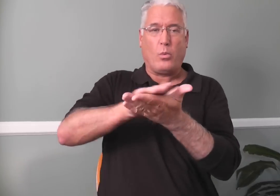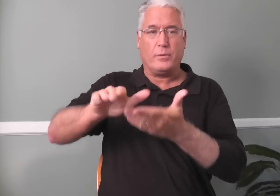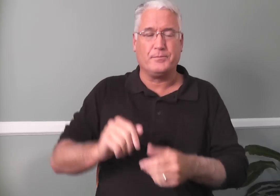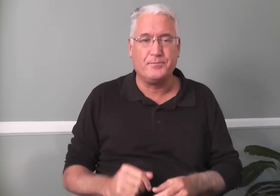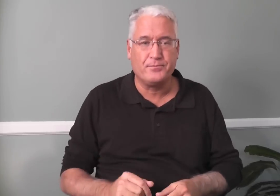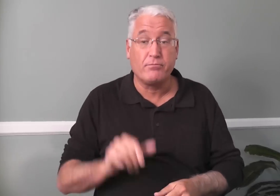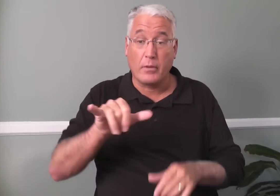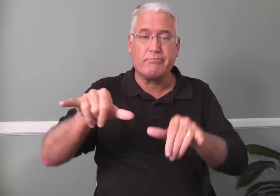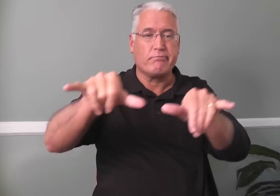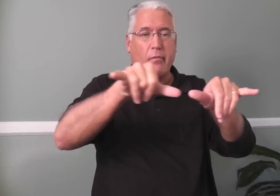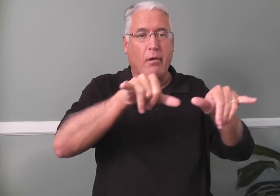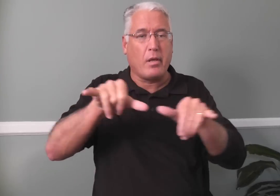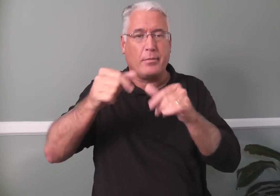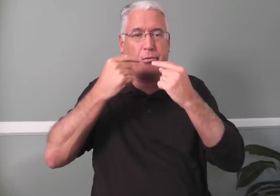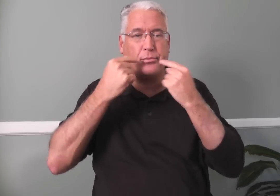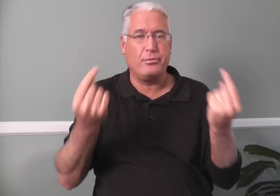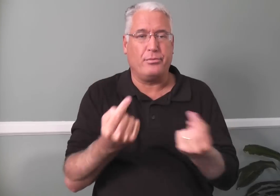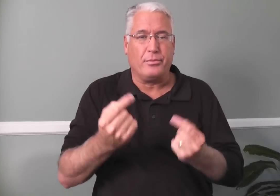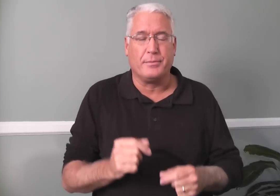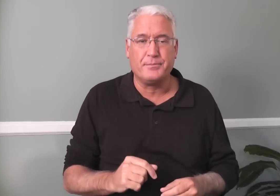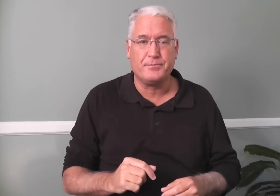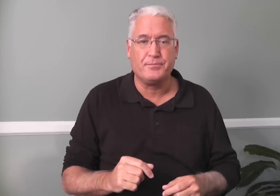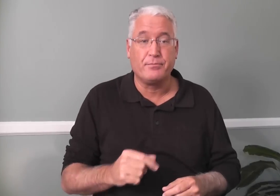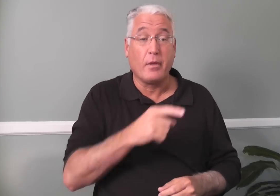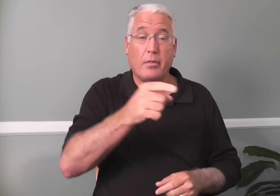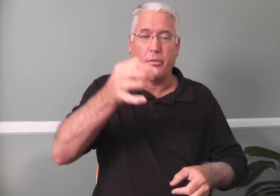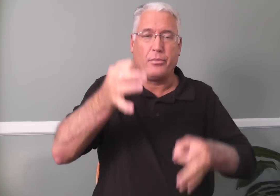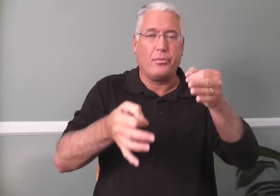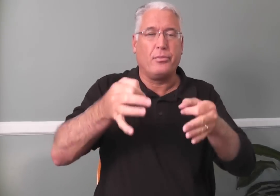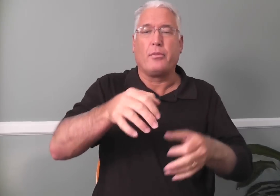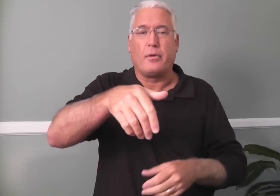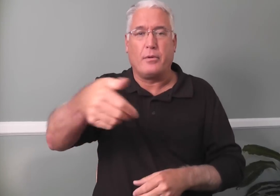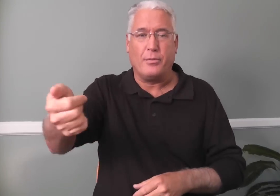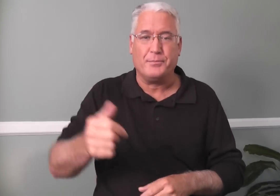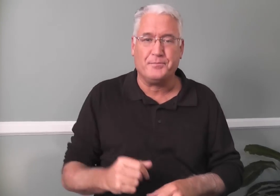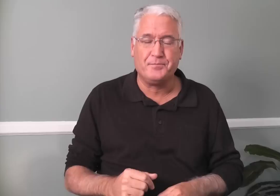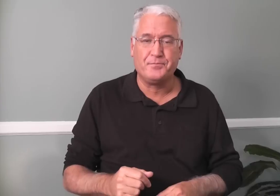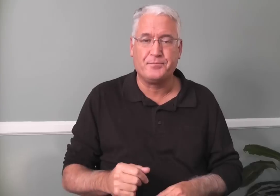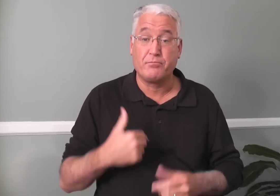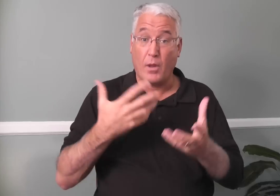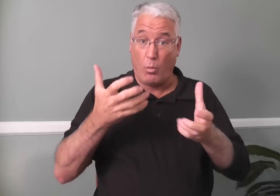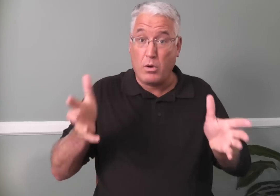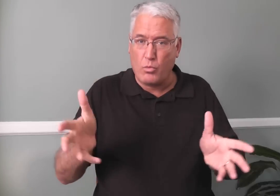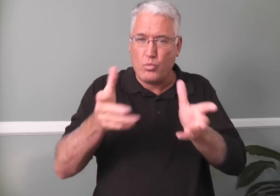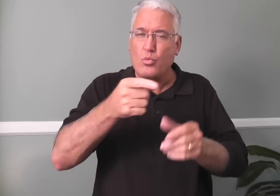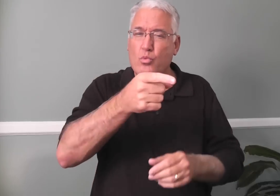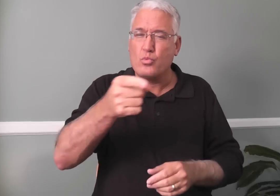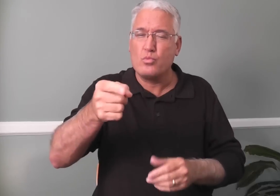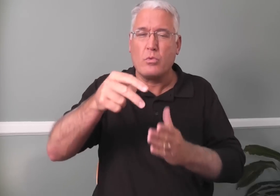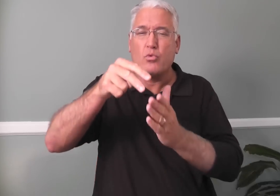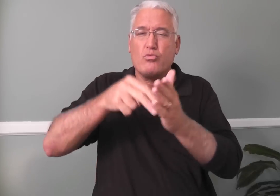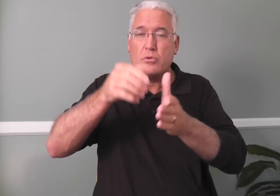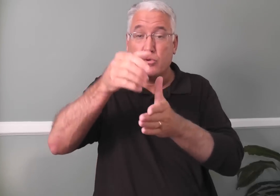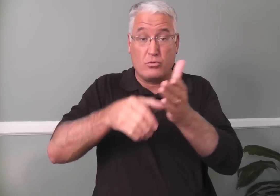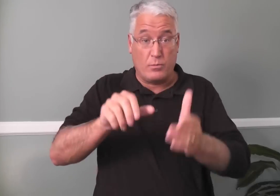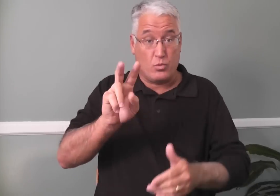Oh, look at me, I'm so holy. That was a very common sin, and they judged others. I want to encourage you to